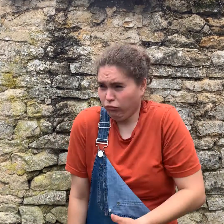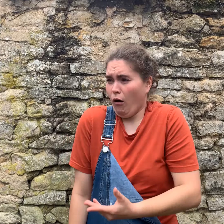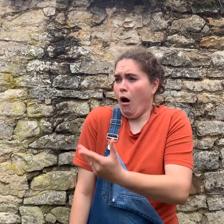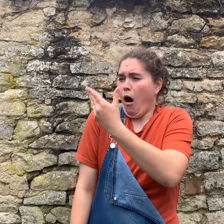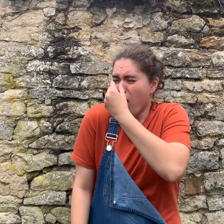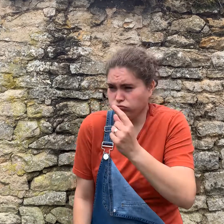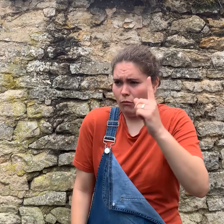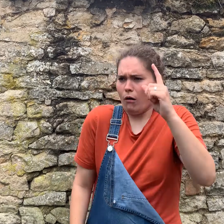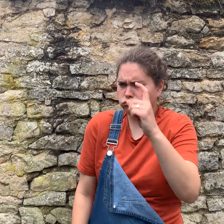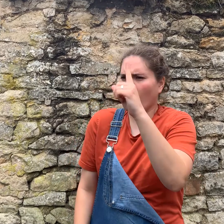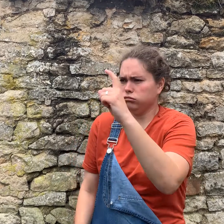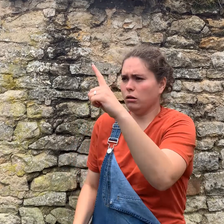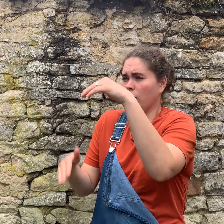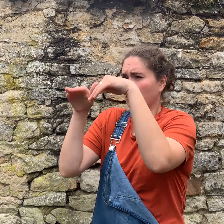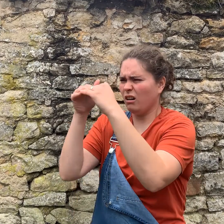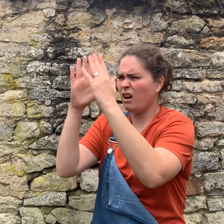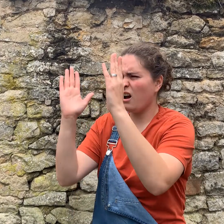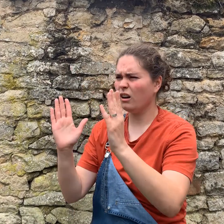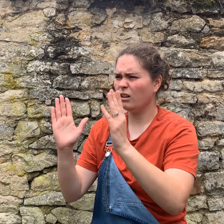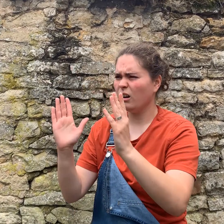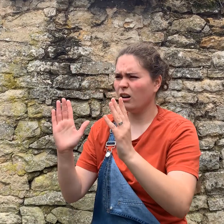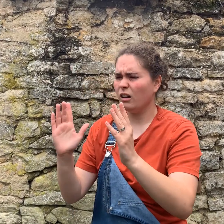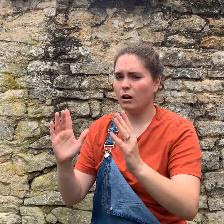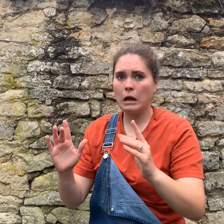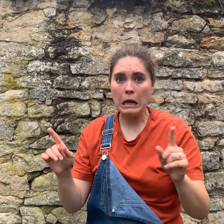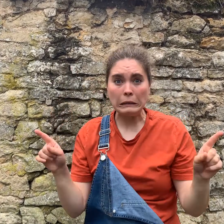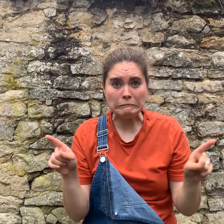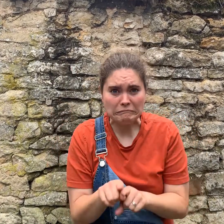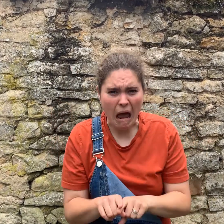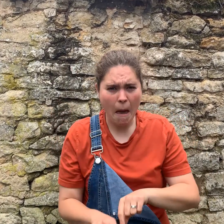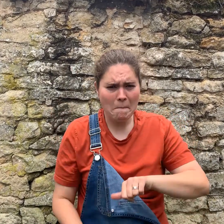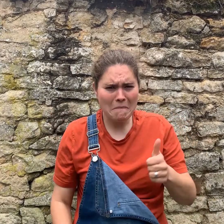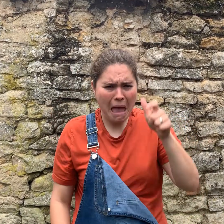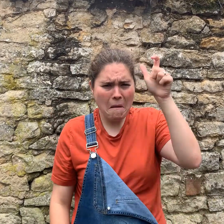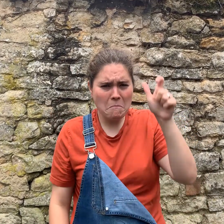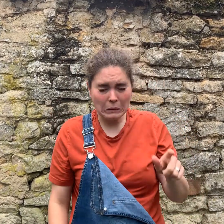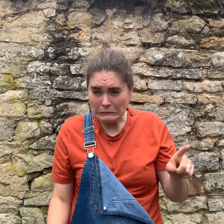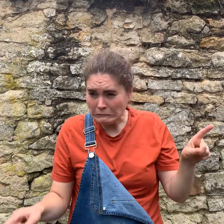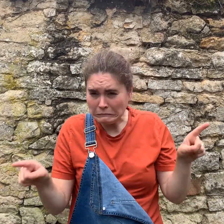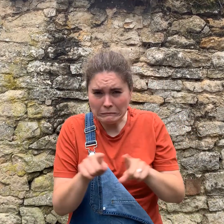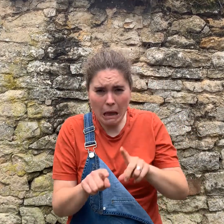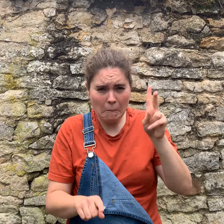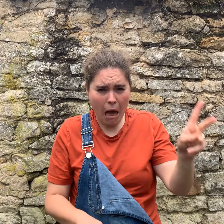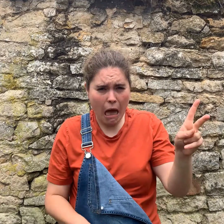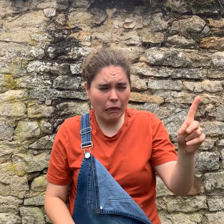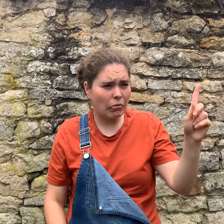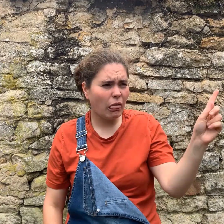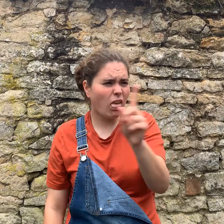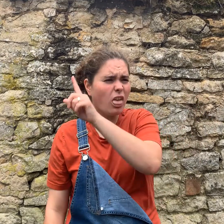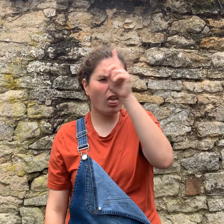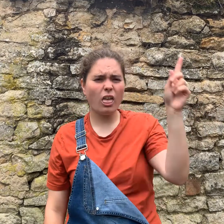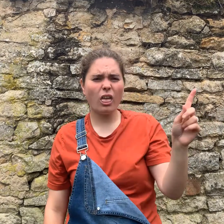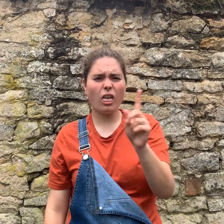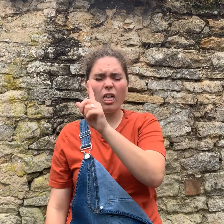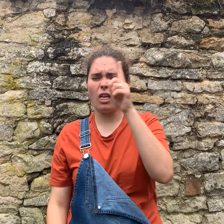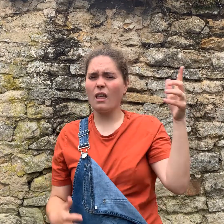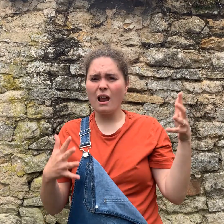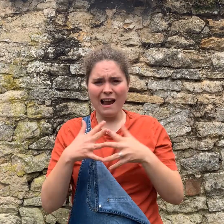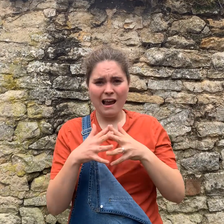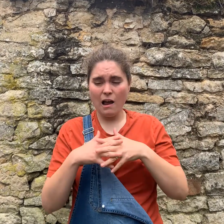time sneezing all the time. But it was the same neighbour. How